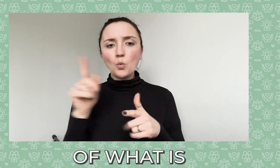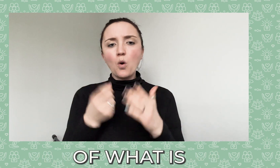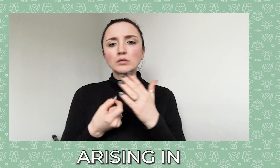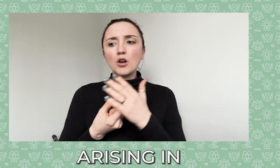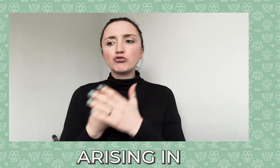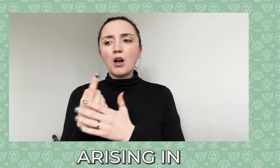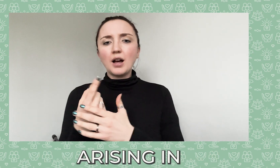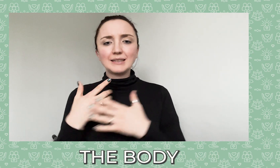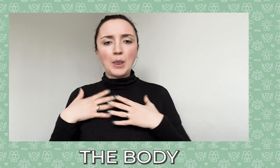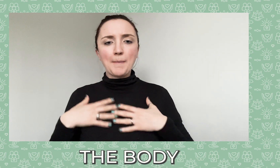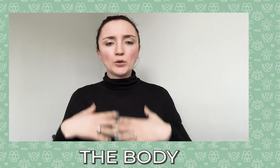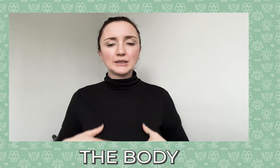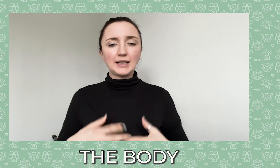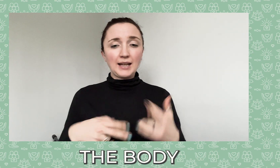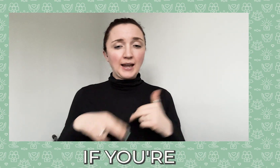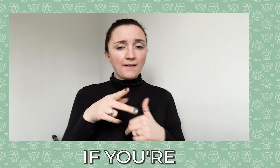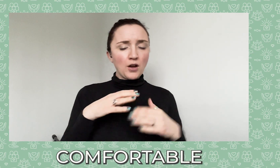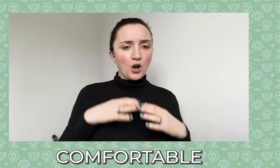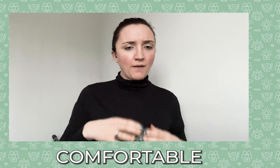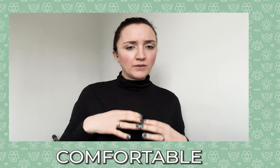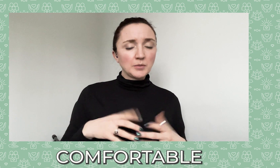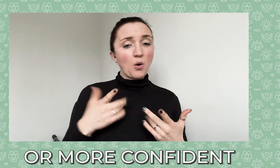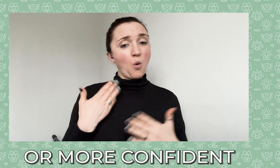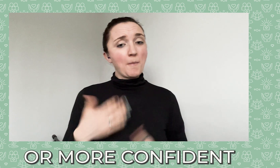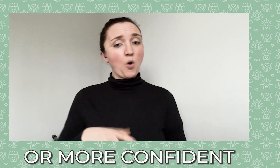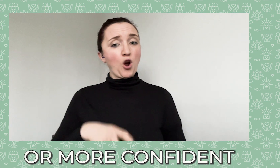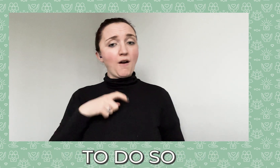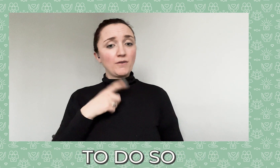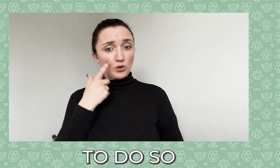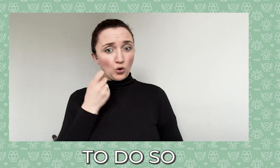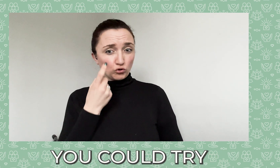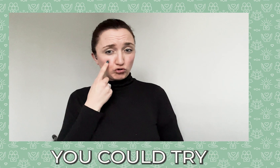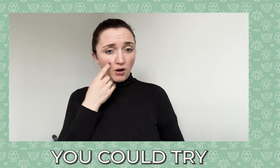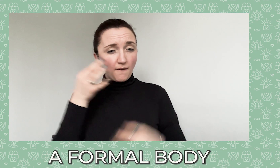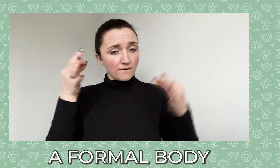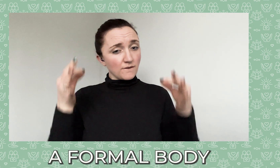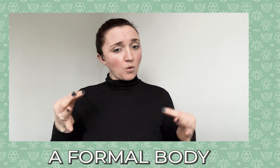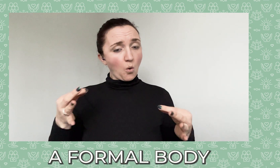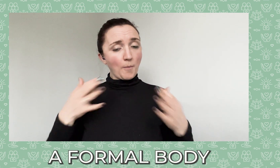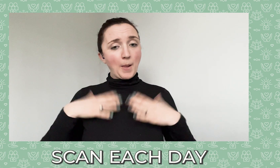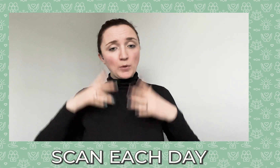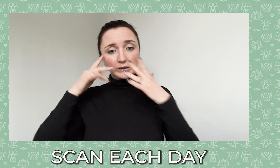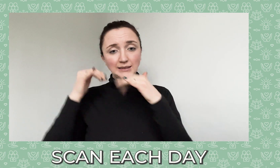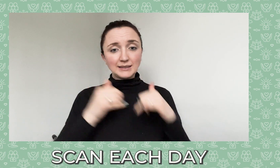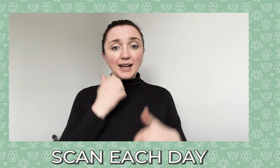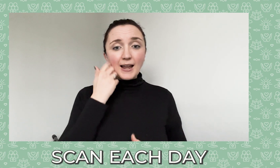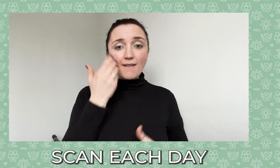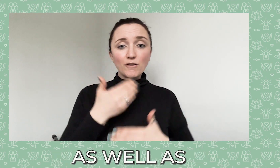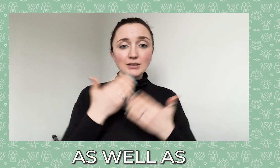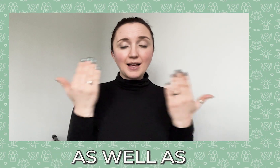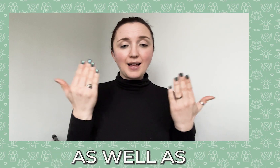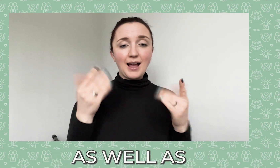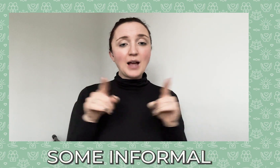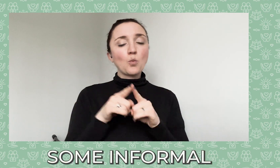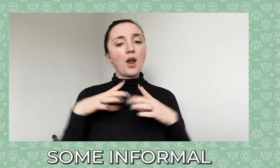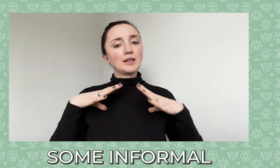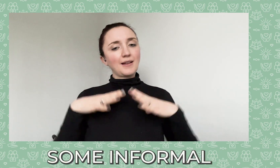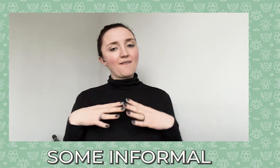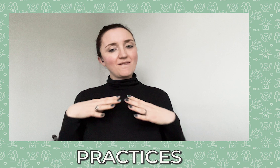is arising in the body. If you're comfortable or more confident to do so, you could try a formal body scan each day, as well as some informal